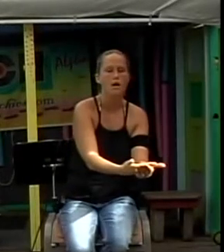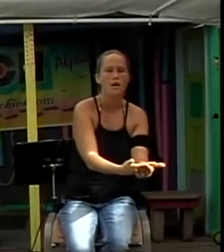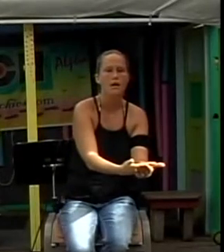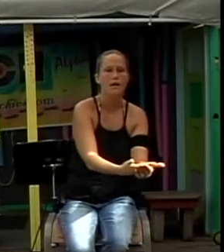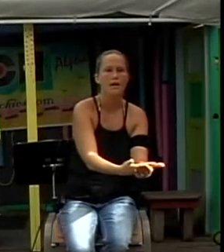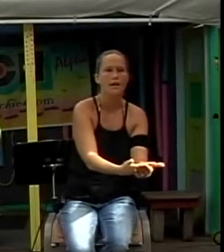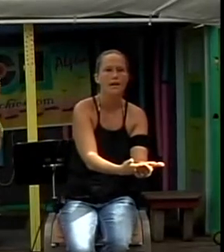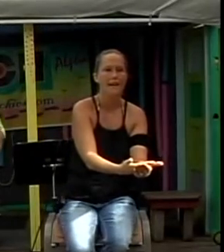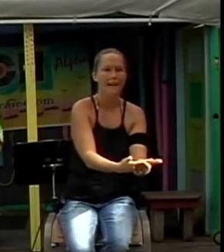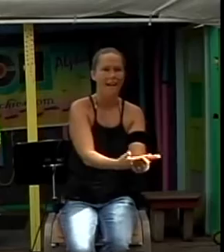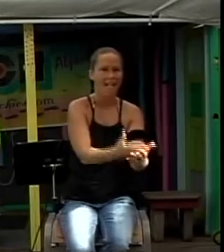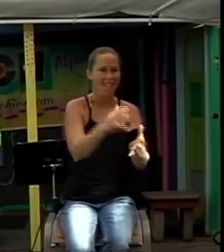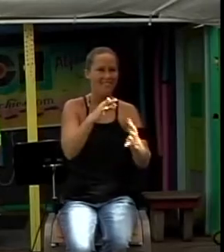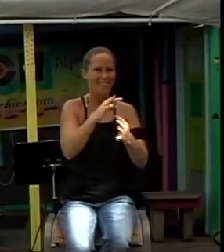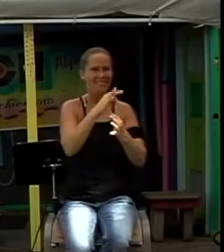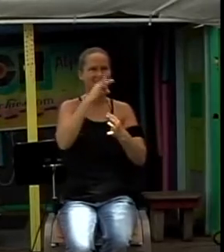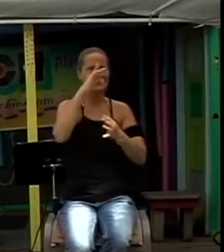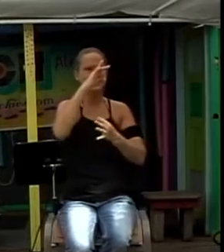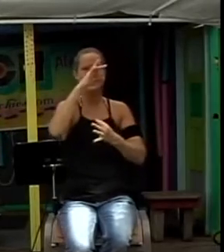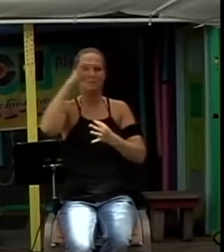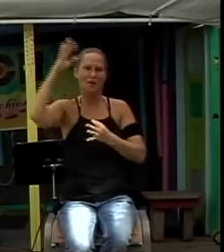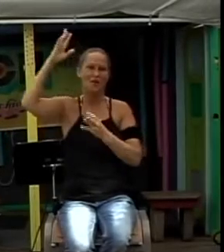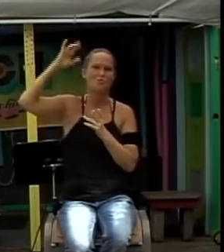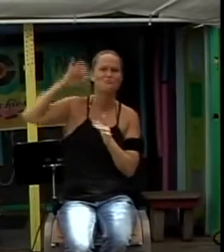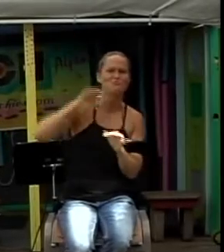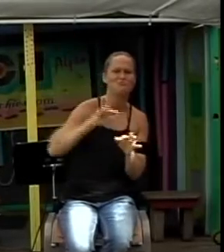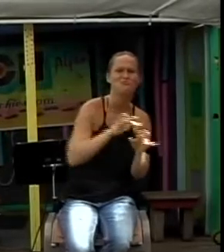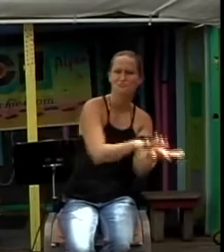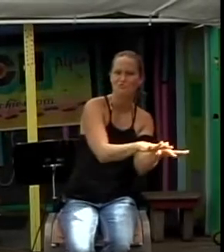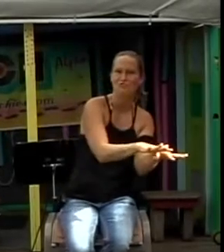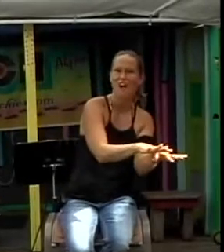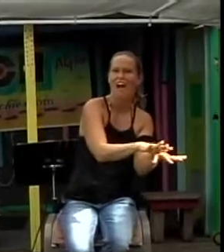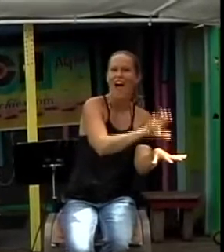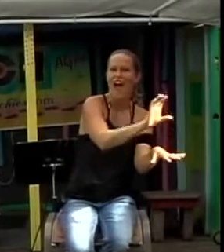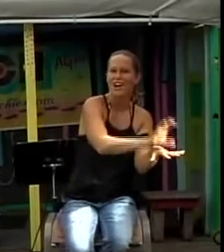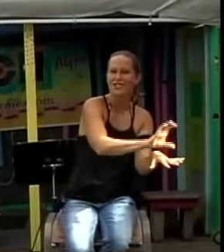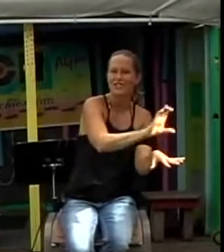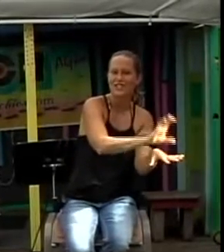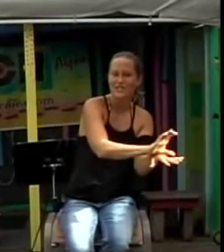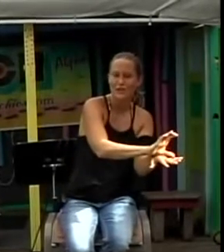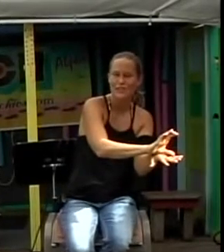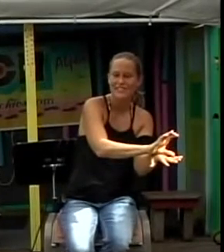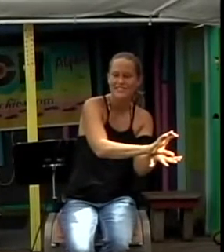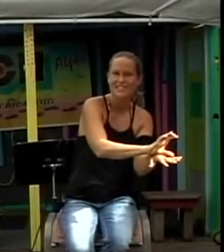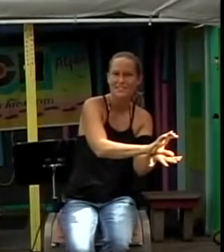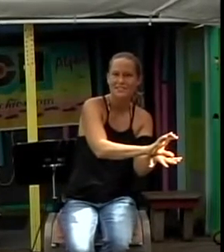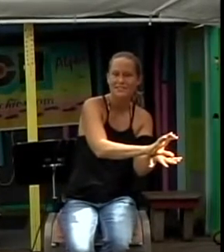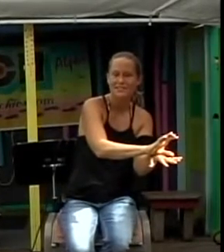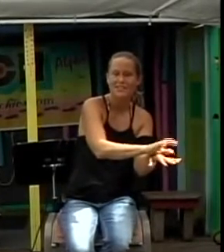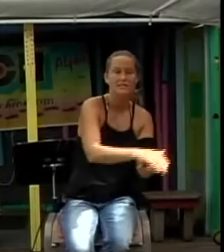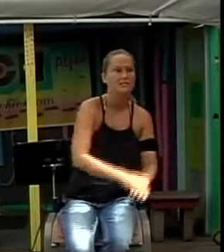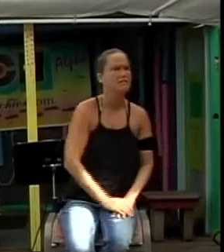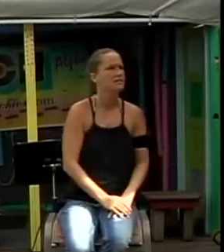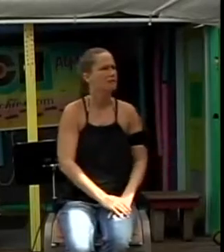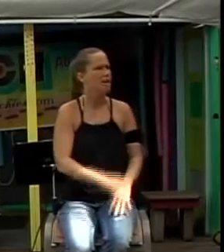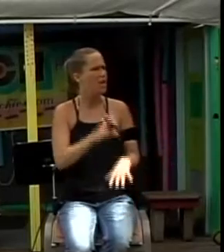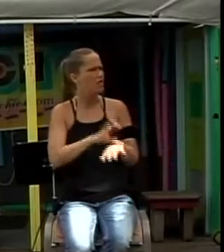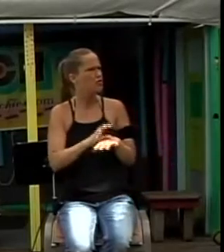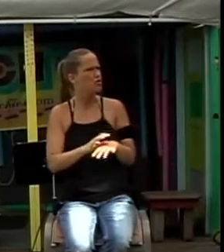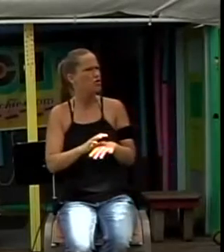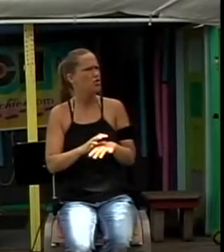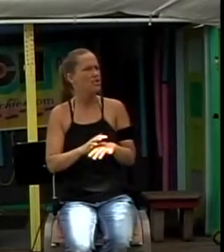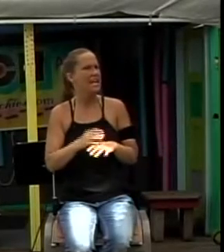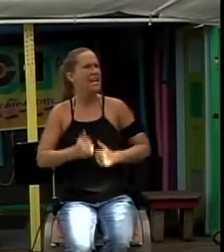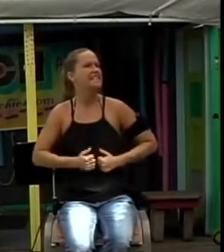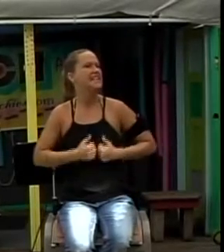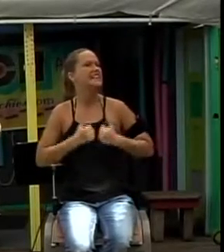living organism. You've heard Dave say that many times. What does he mean by that, a living organism? It's the body of